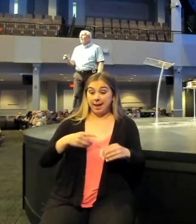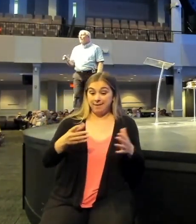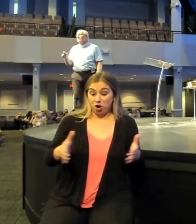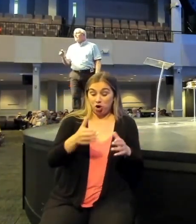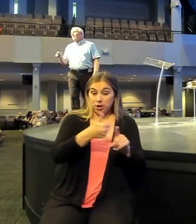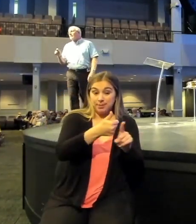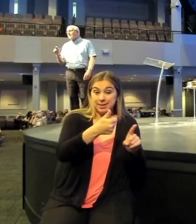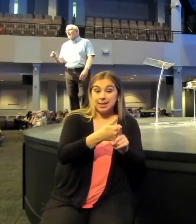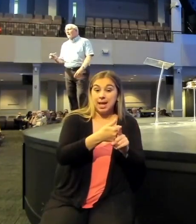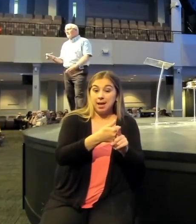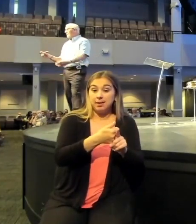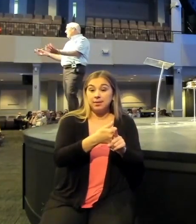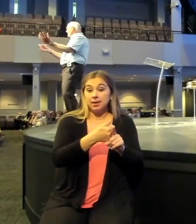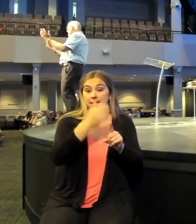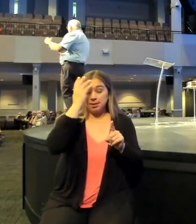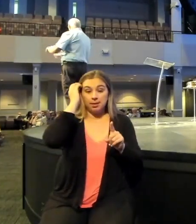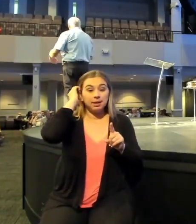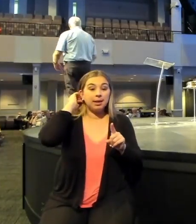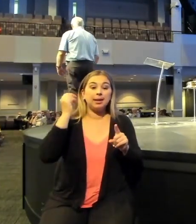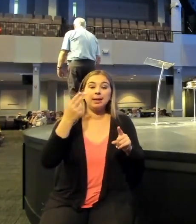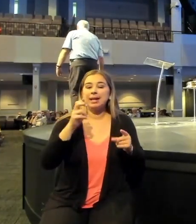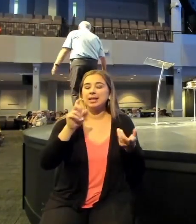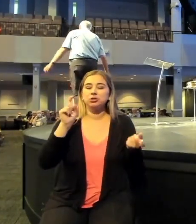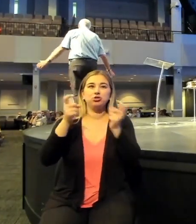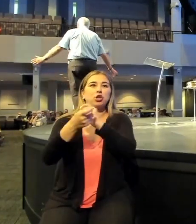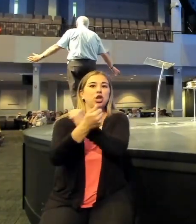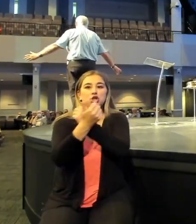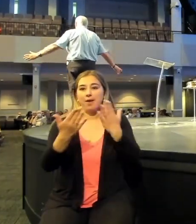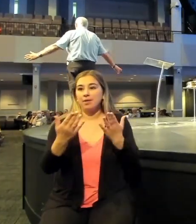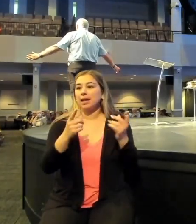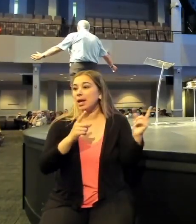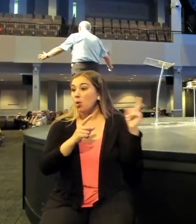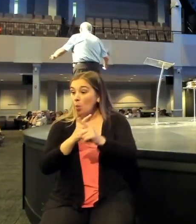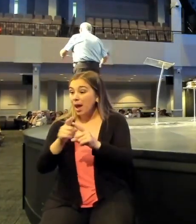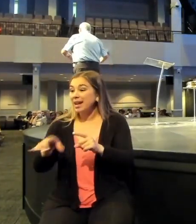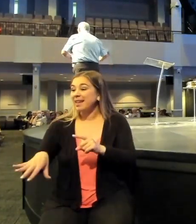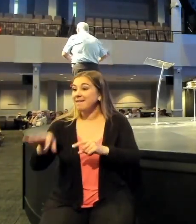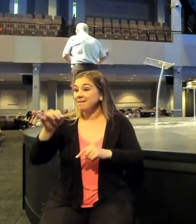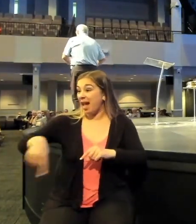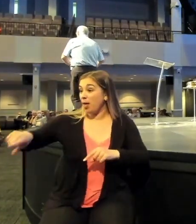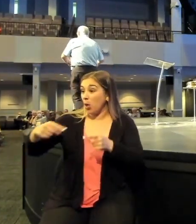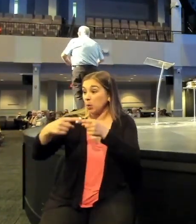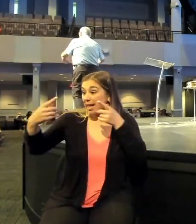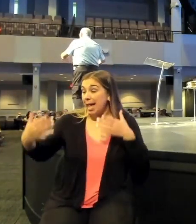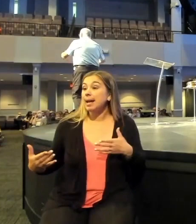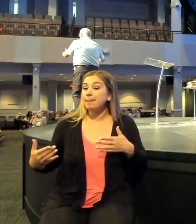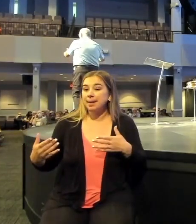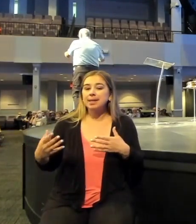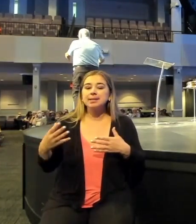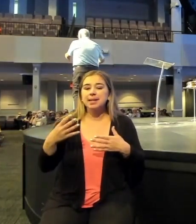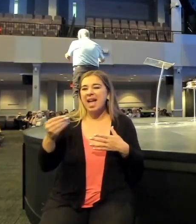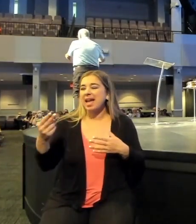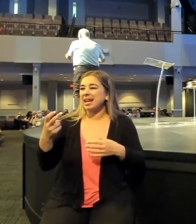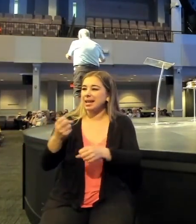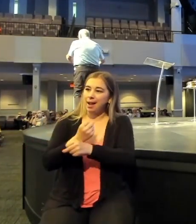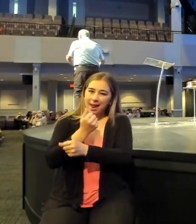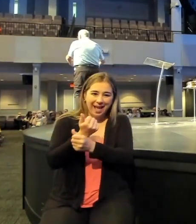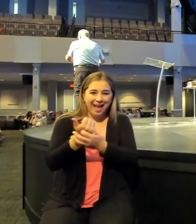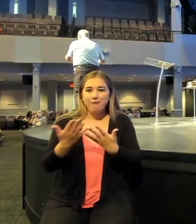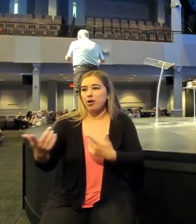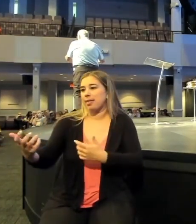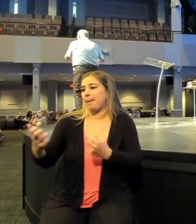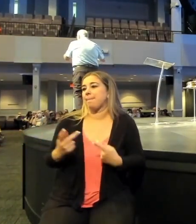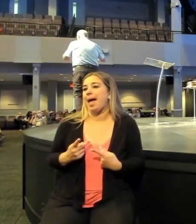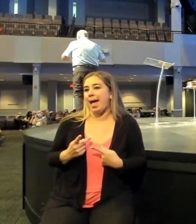encouraged himself in the Lord his God, he turned everything around and he went out and he found those enemies and he routed them and he got everything